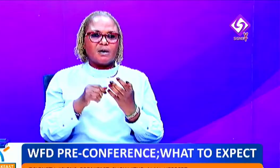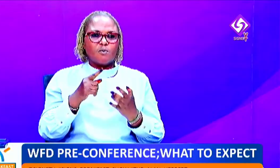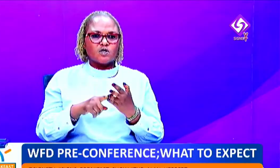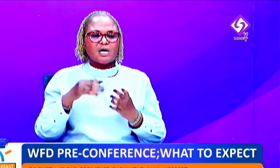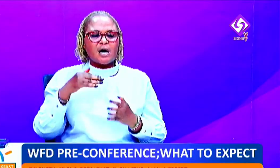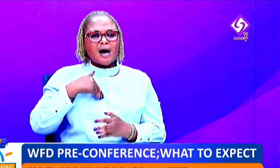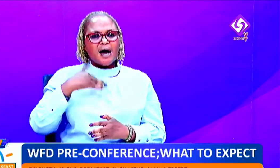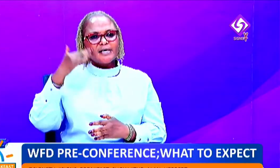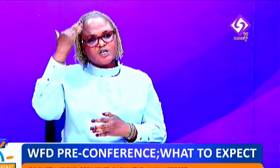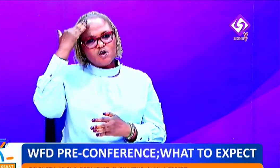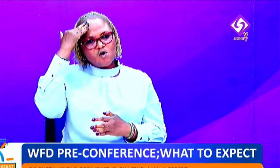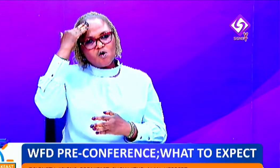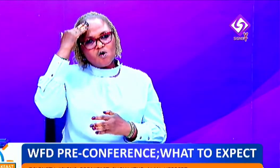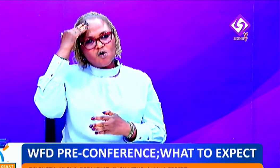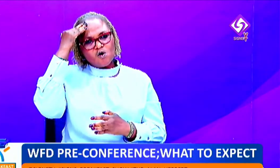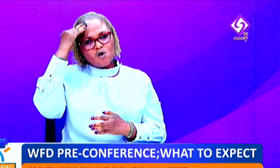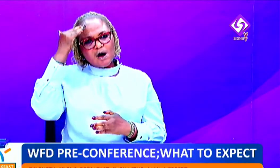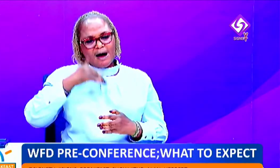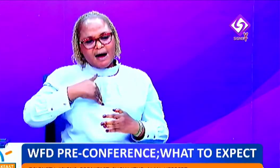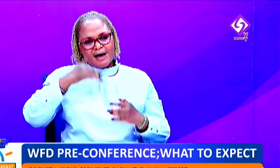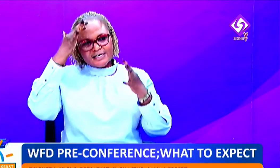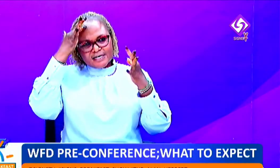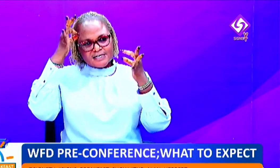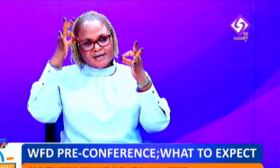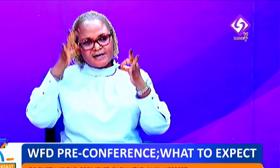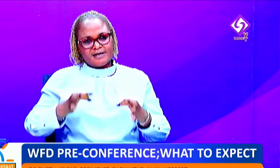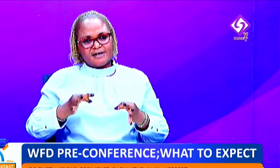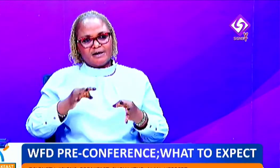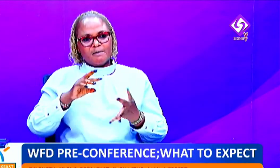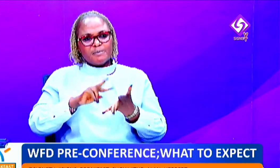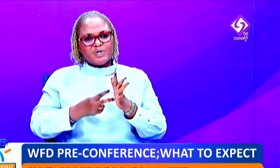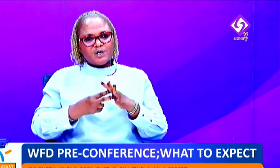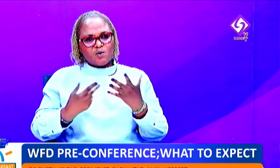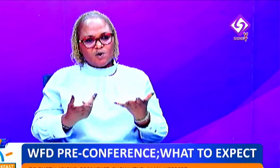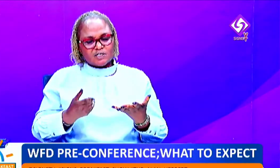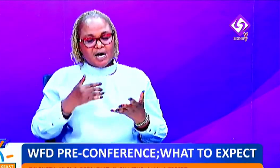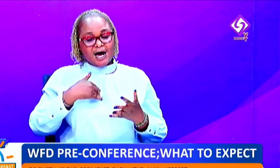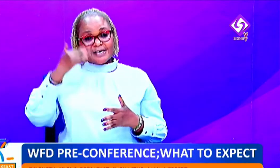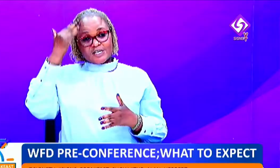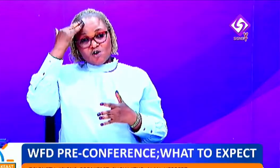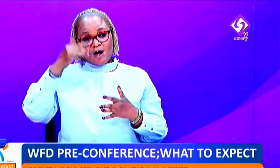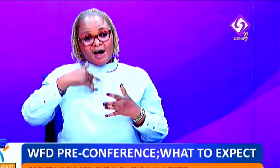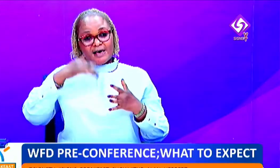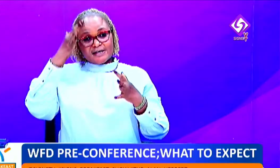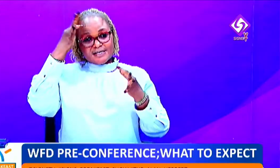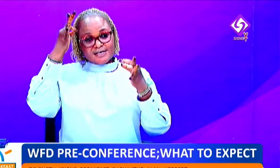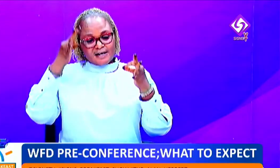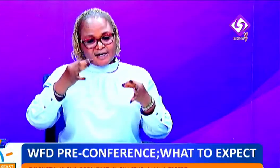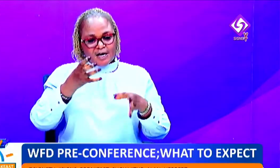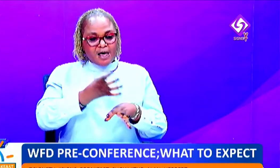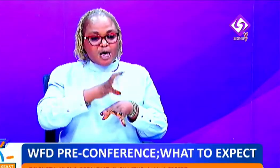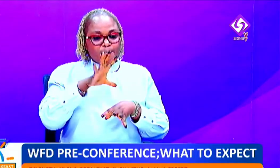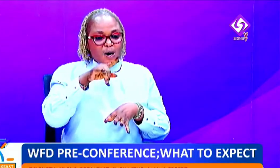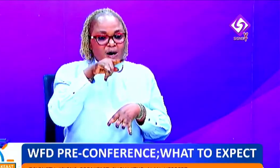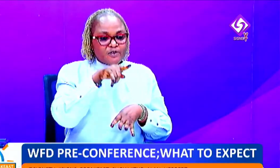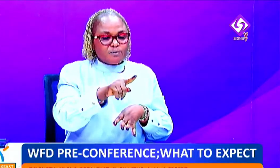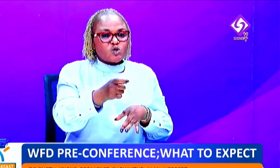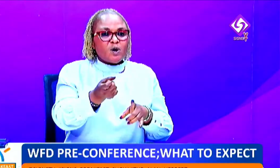schools called iKid clubs. iKid means I know, I decide. which means that when they have the information, when